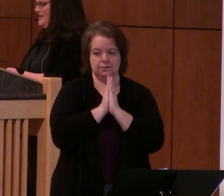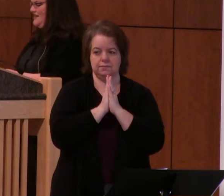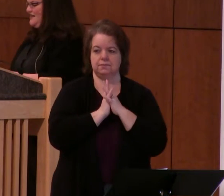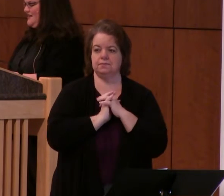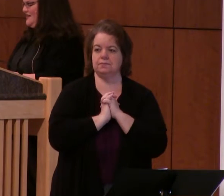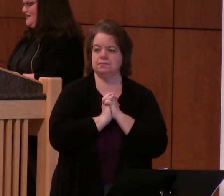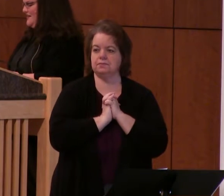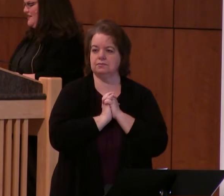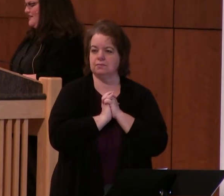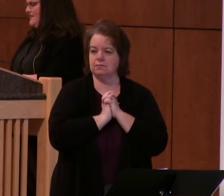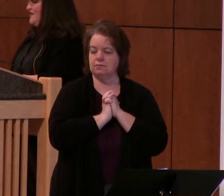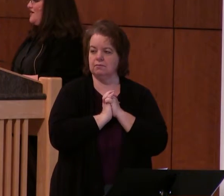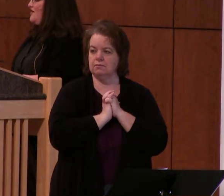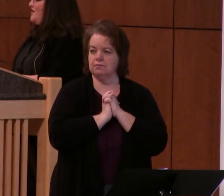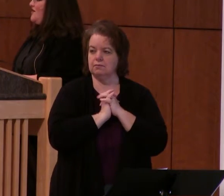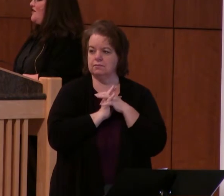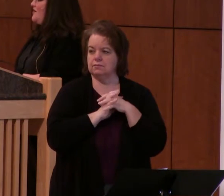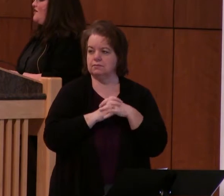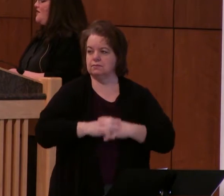I